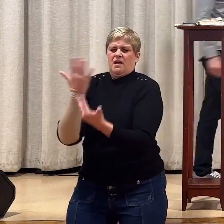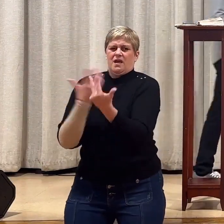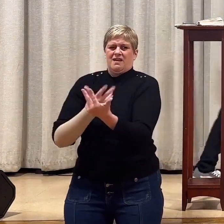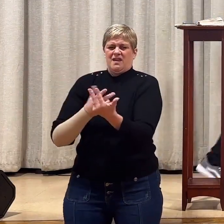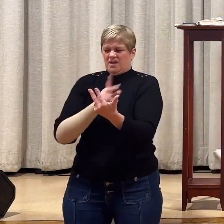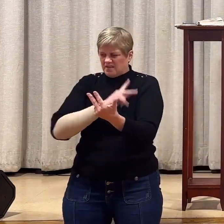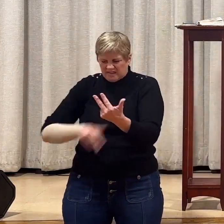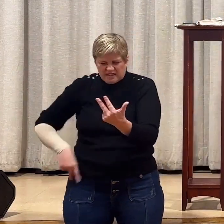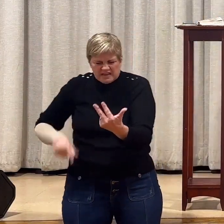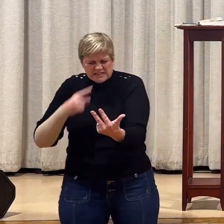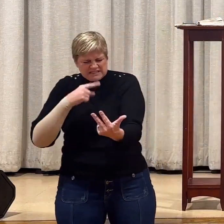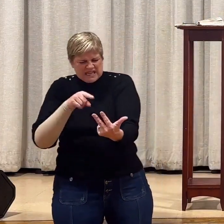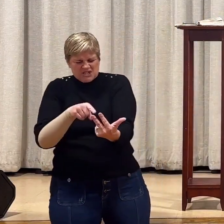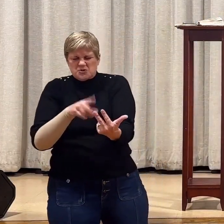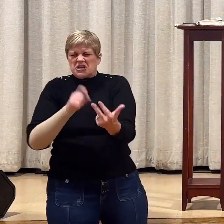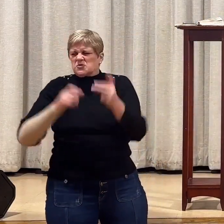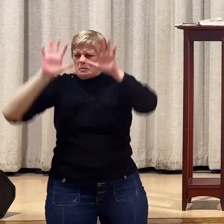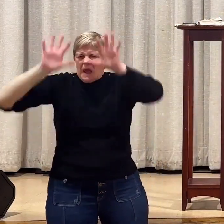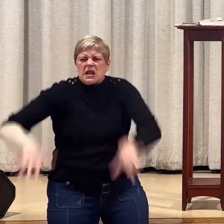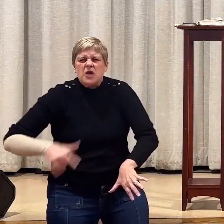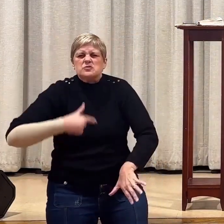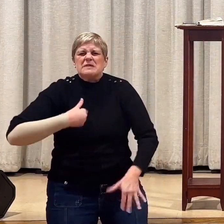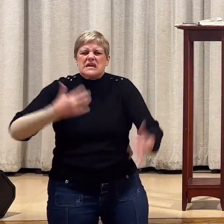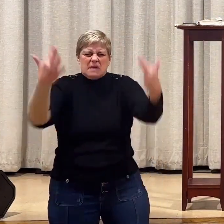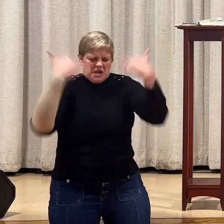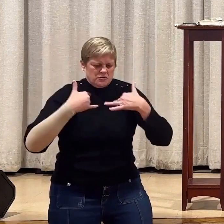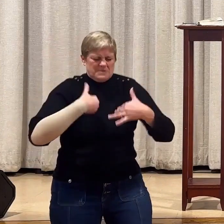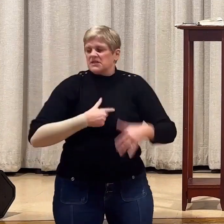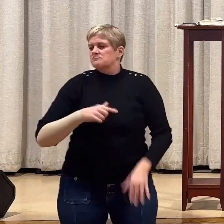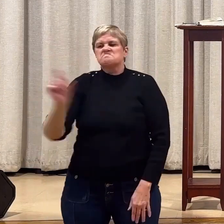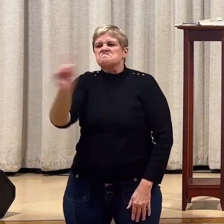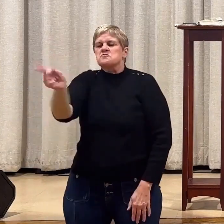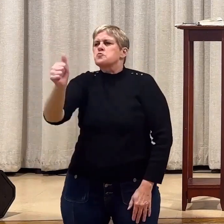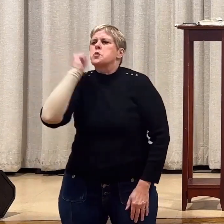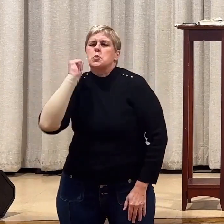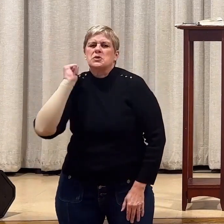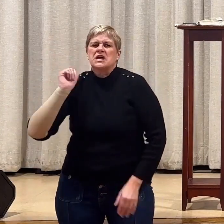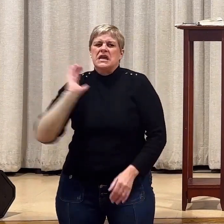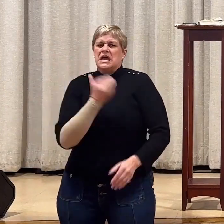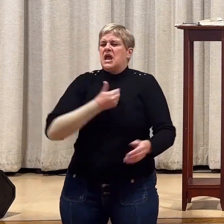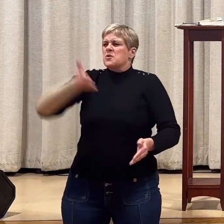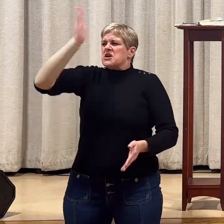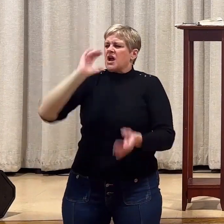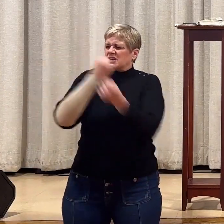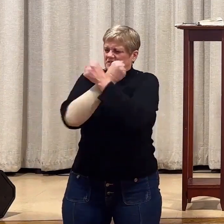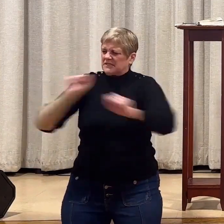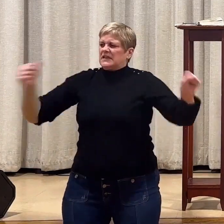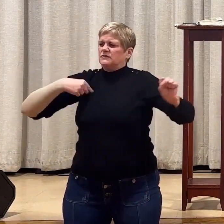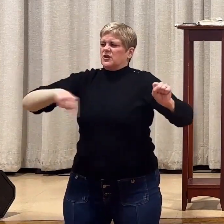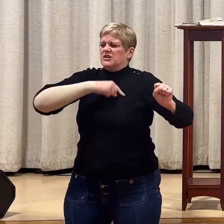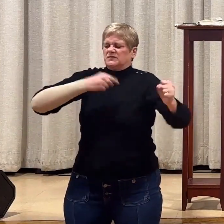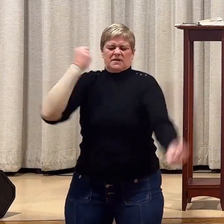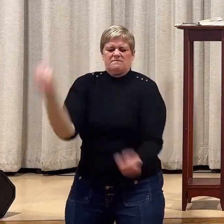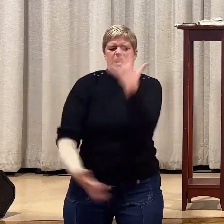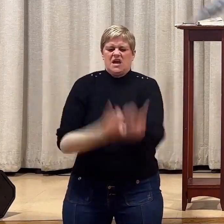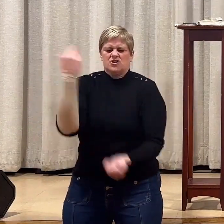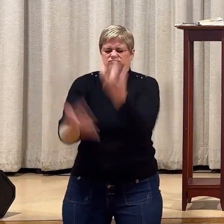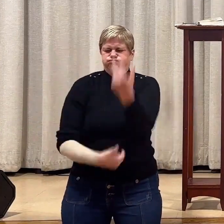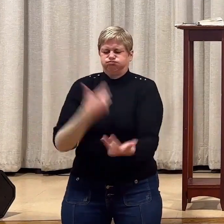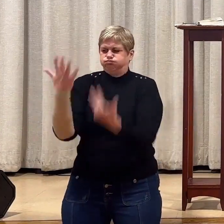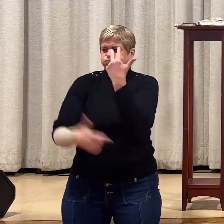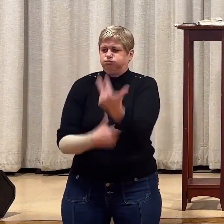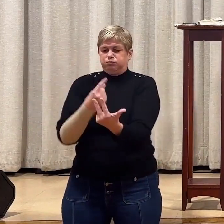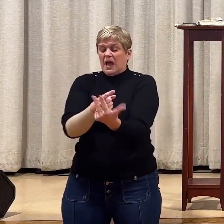Nebuchadnezzar said, "You need to bow down." And they said, "We will not bow down." They said, "Our God is able to deliver us from this fiery furnace,